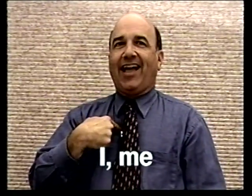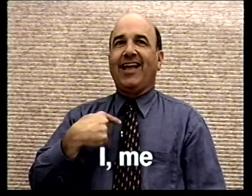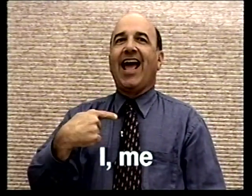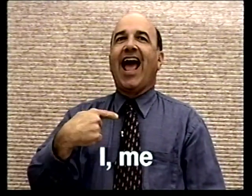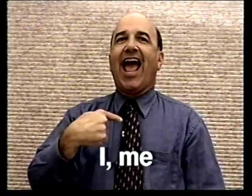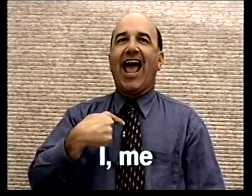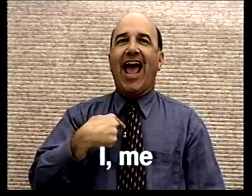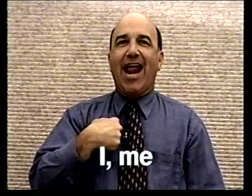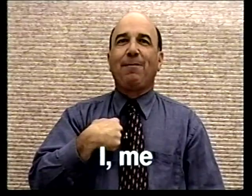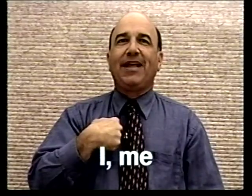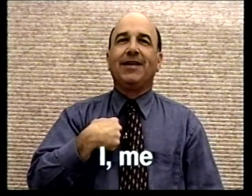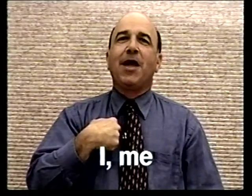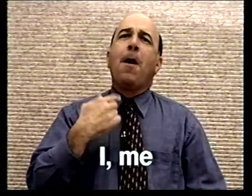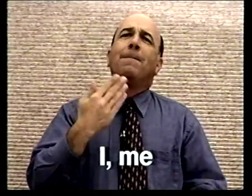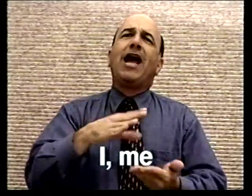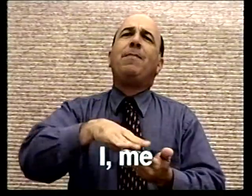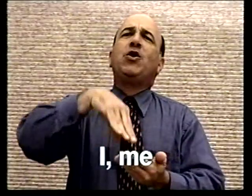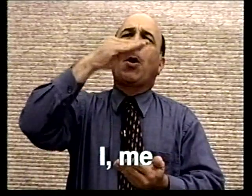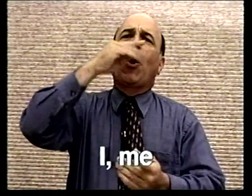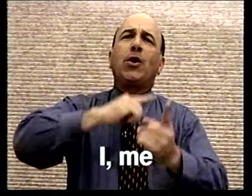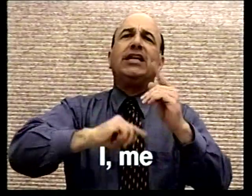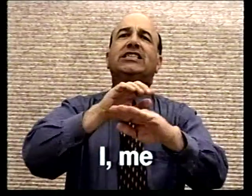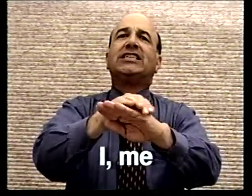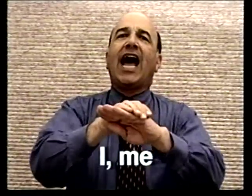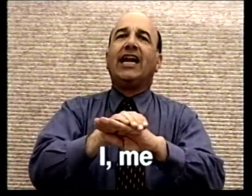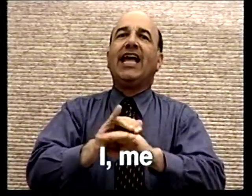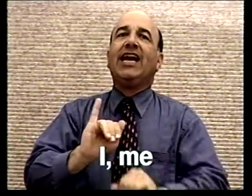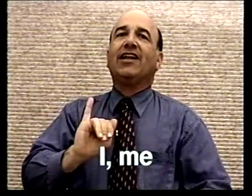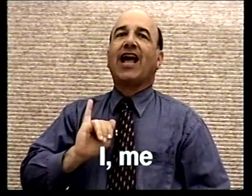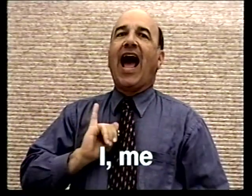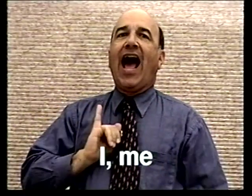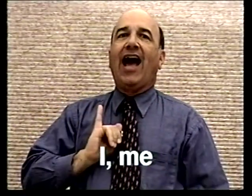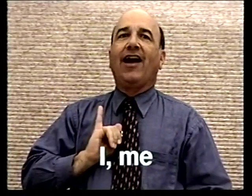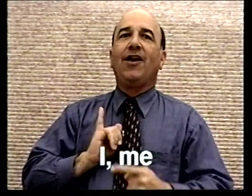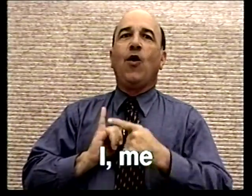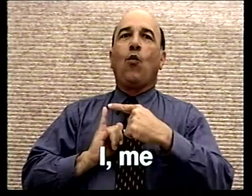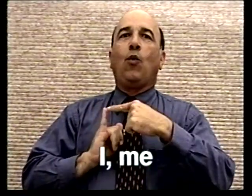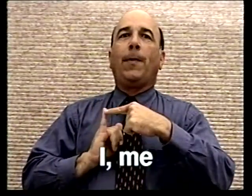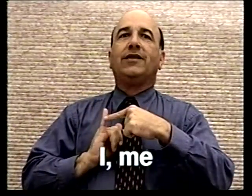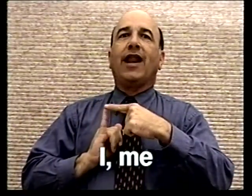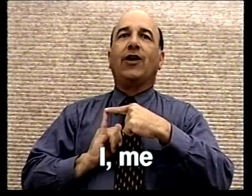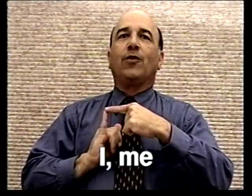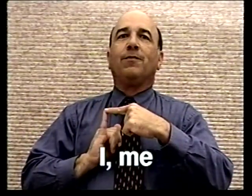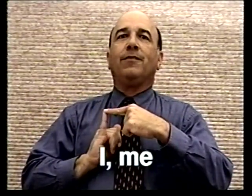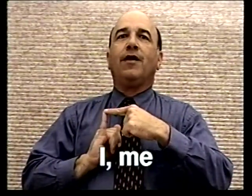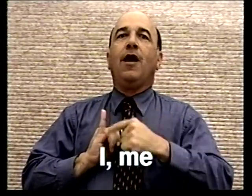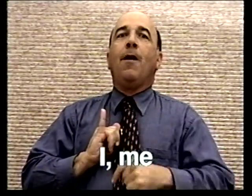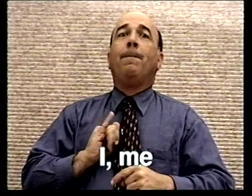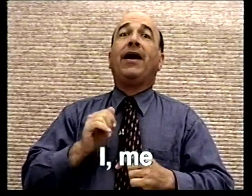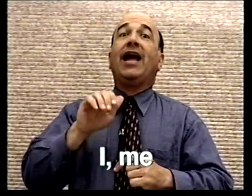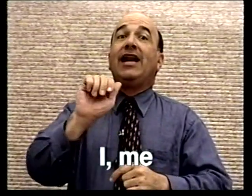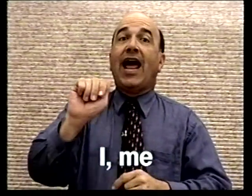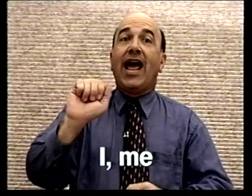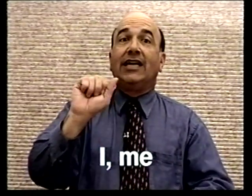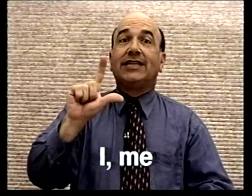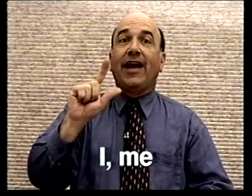I and me. Maybe you learned in sign English, I with this letter. But in